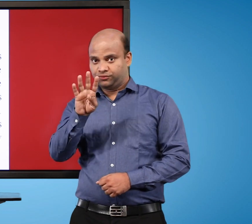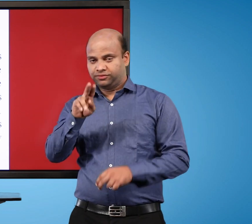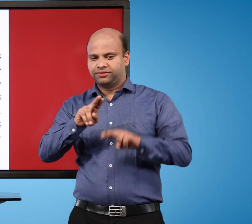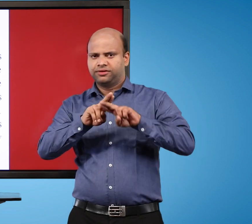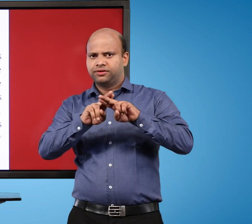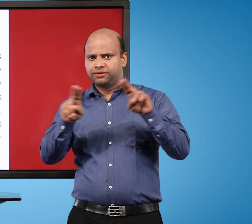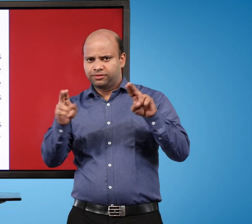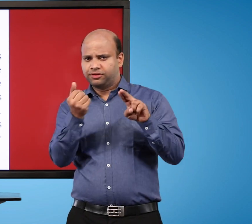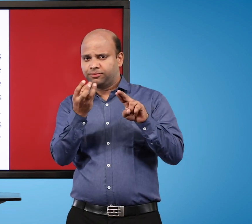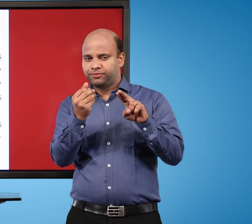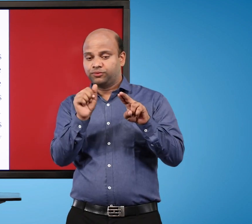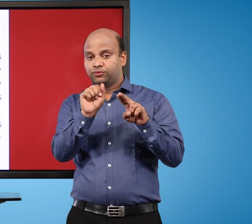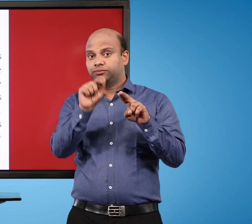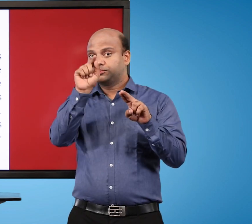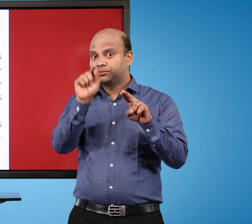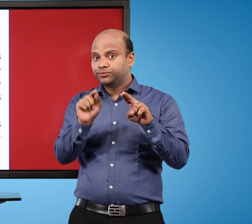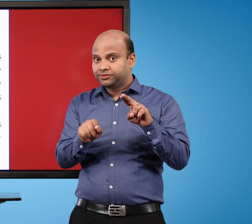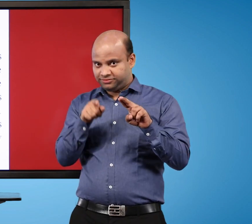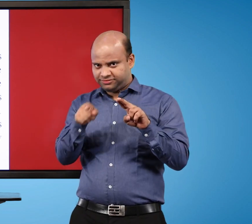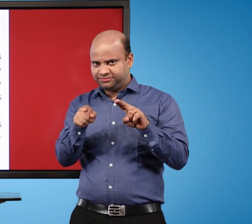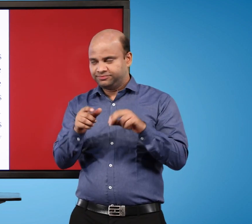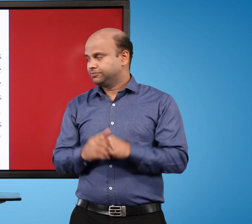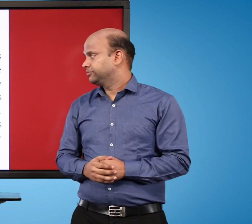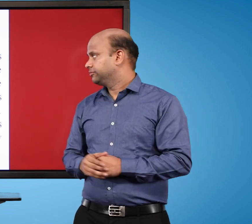(2.4) Properties of whole numbers.